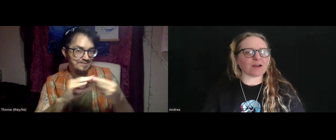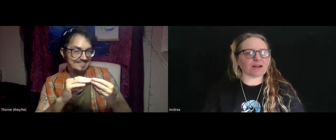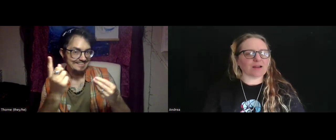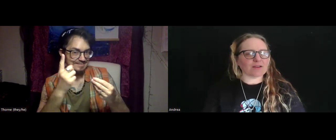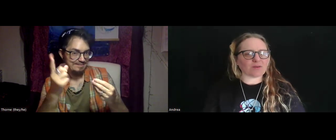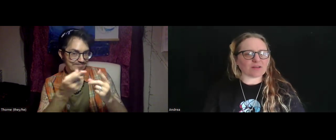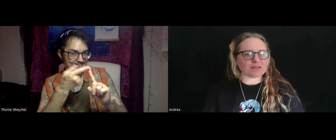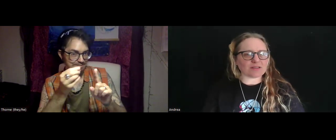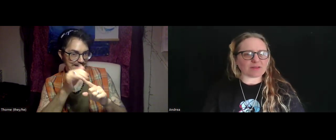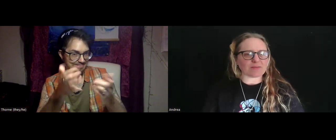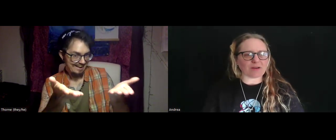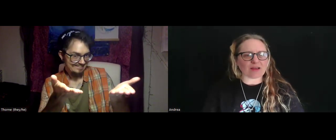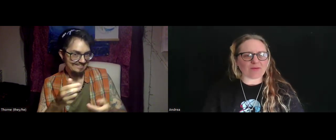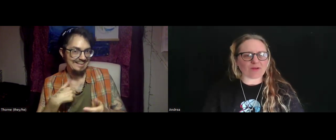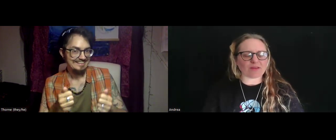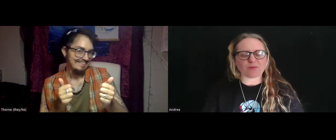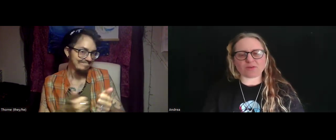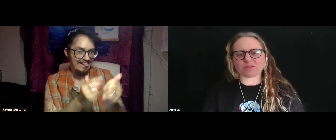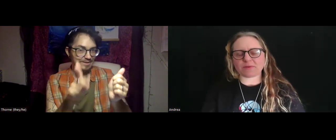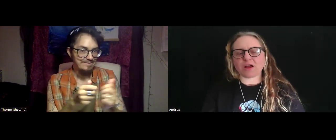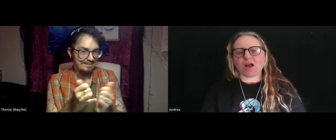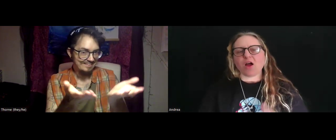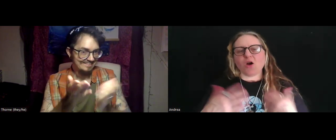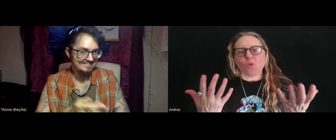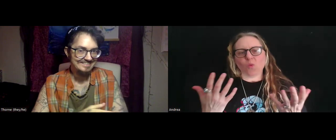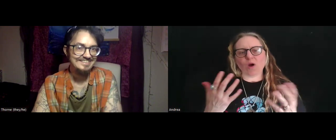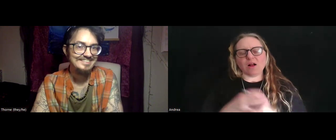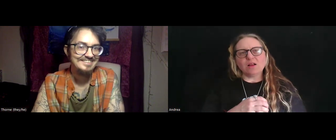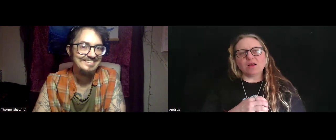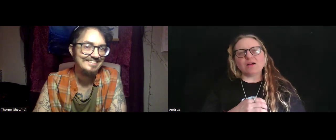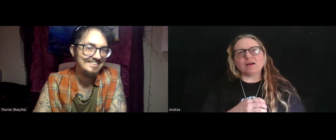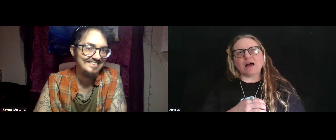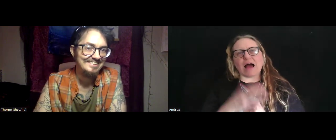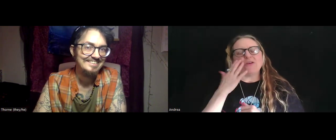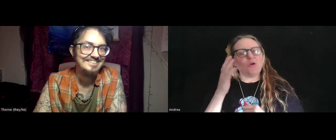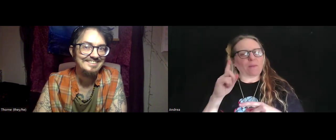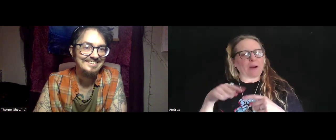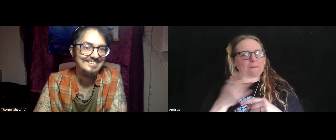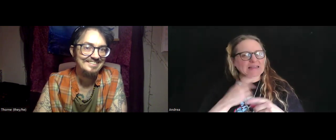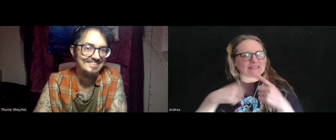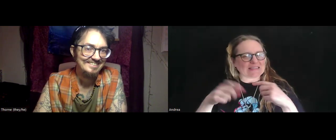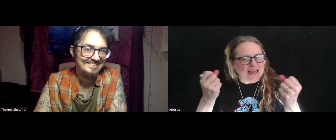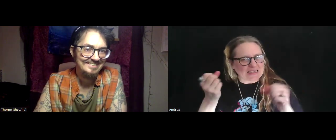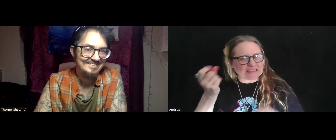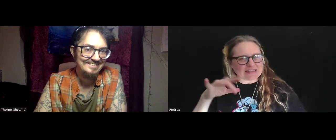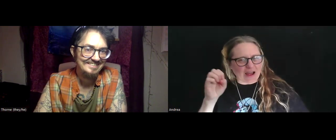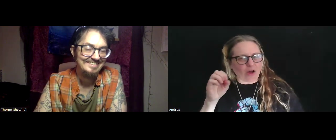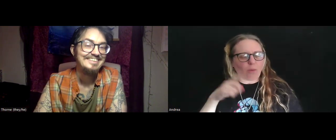Okay. Do you want to say something about that with Mercury in Scorpio? Well, I don't know about my signing style,